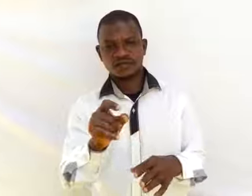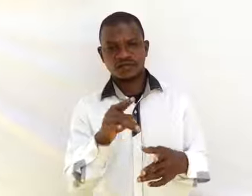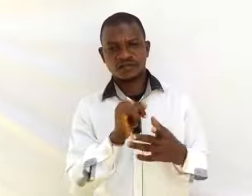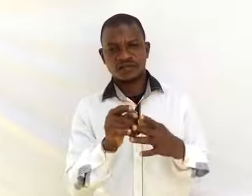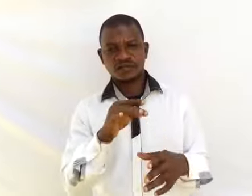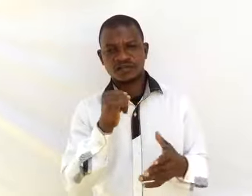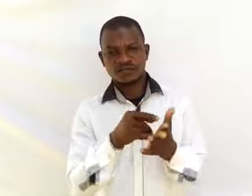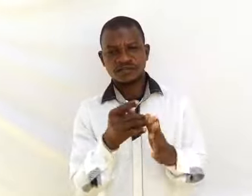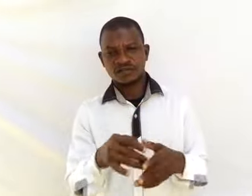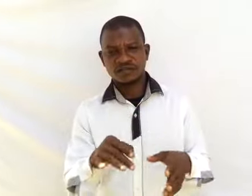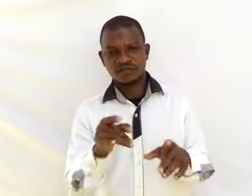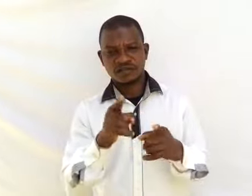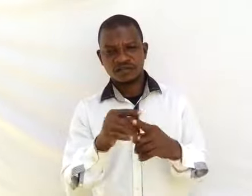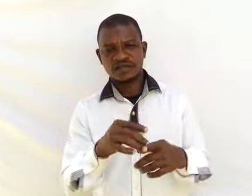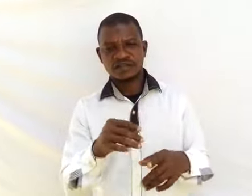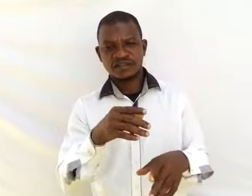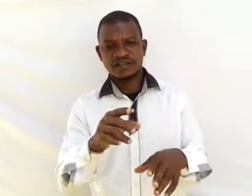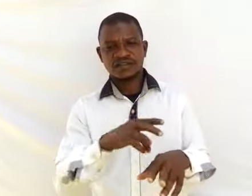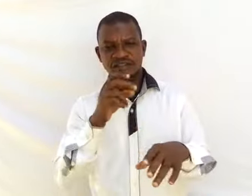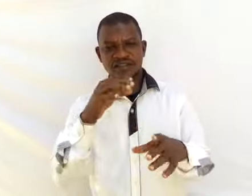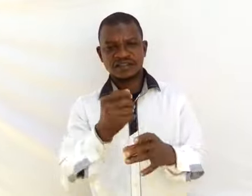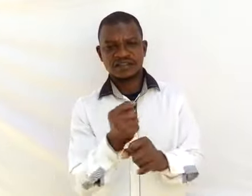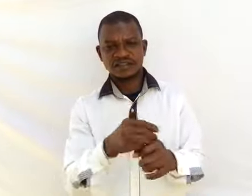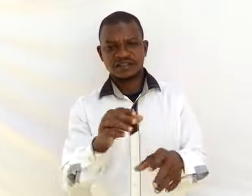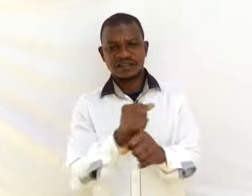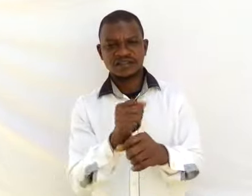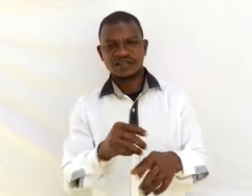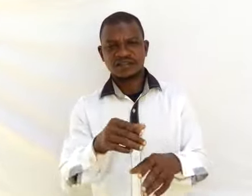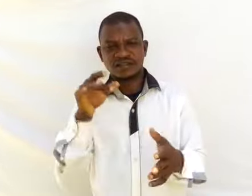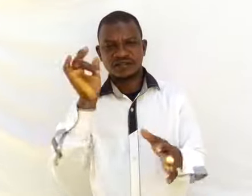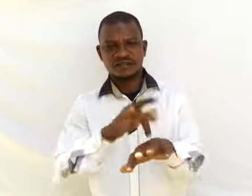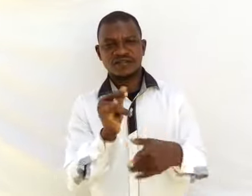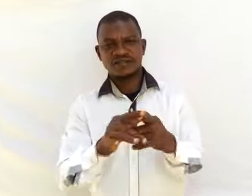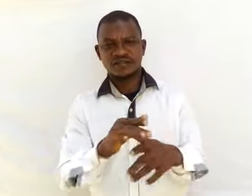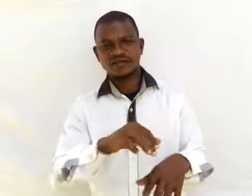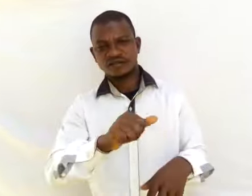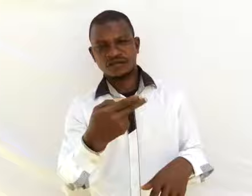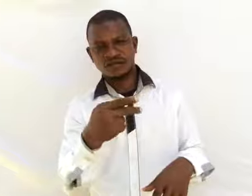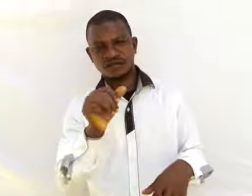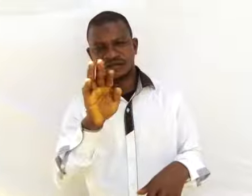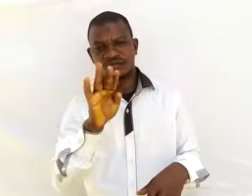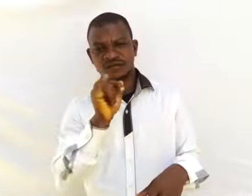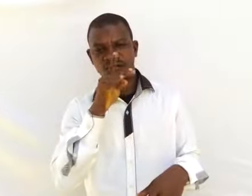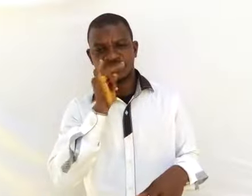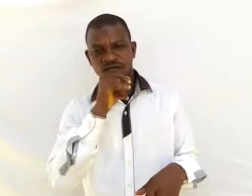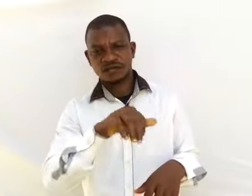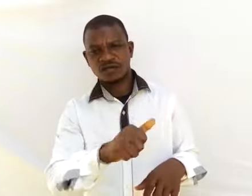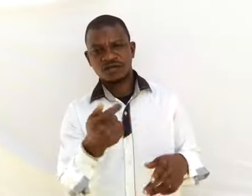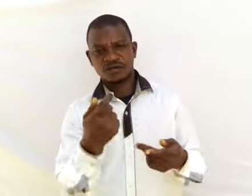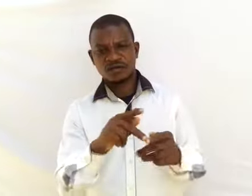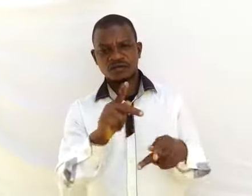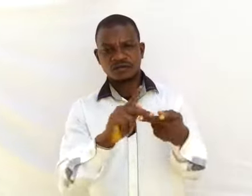often exert a great influence on the habitat and the other populations.